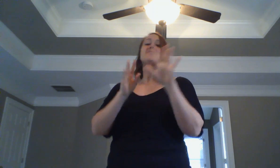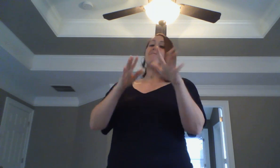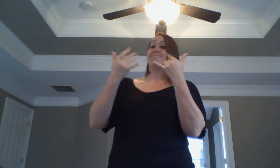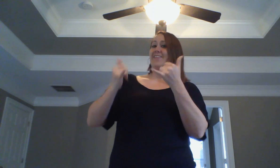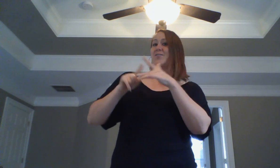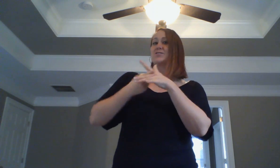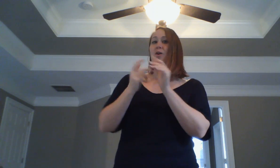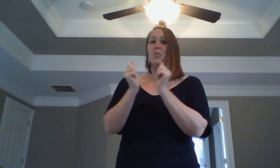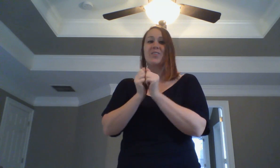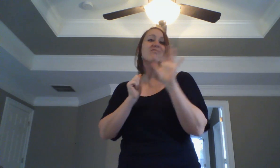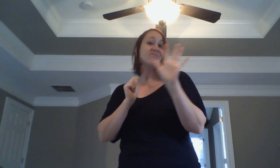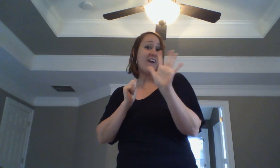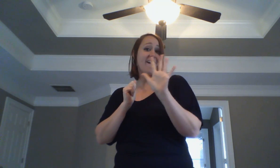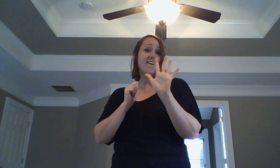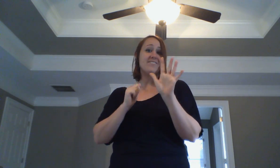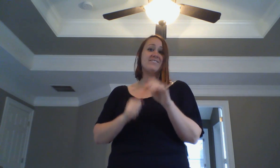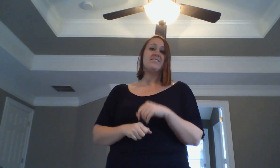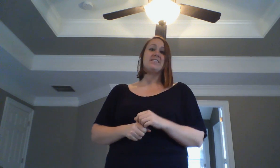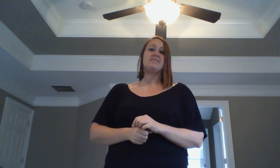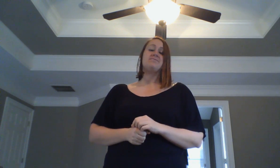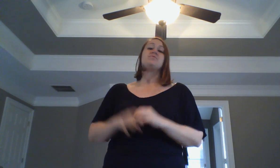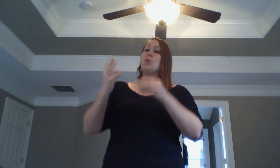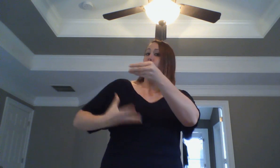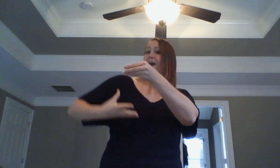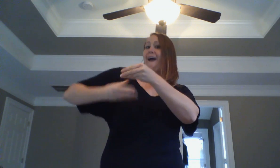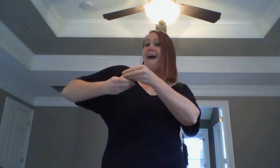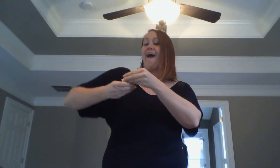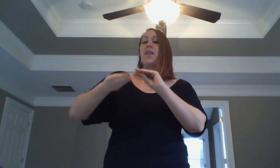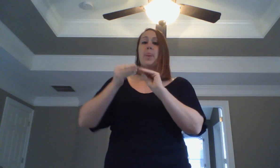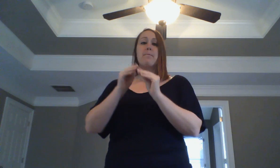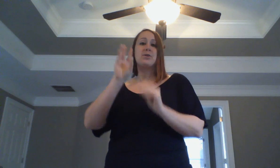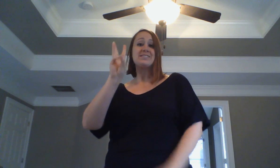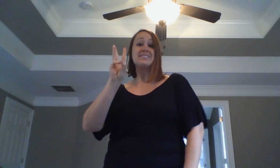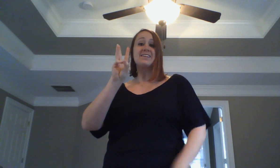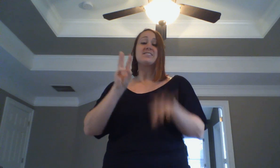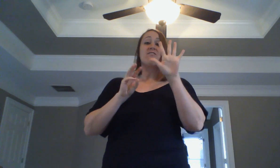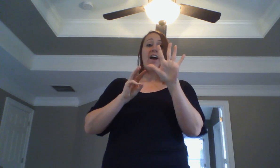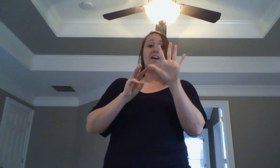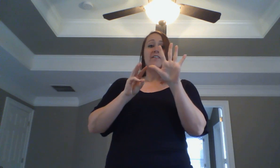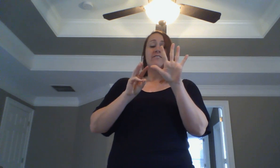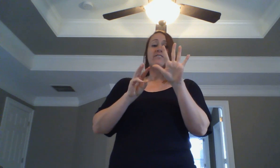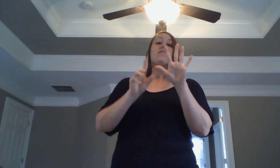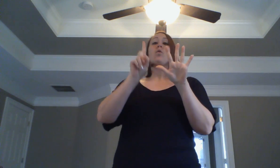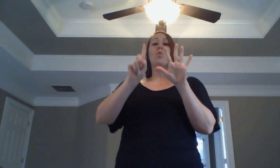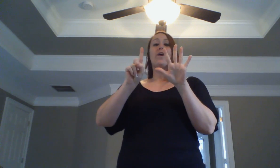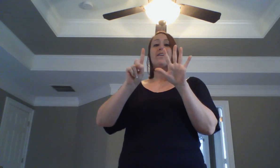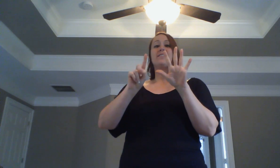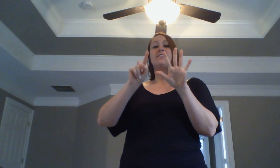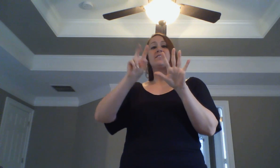5, and we're going to add 6 to it. So we go 1, 2,